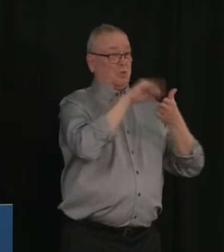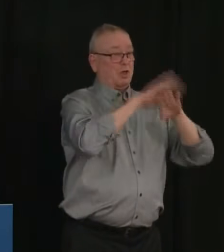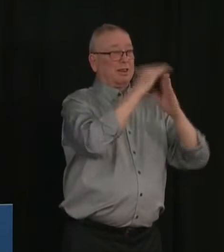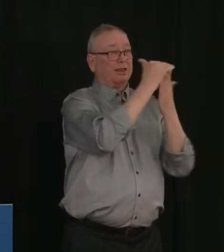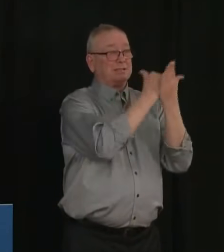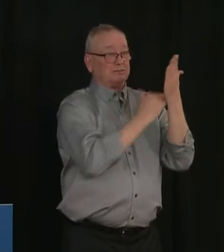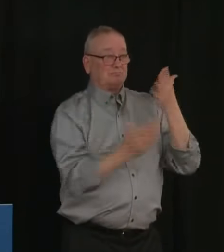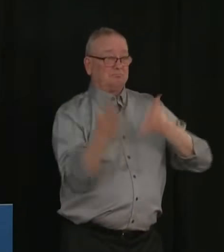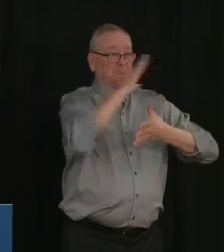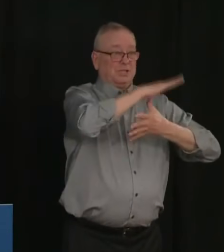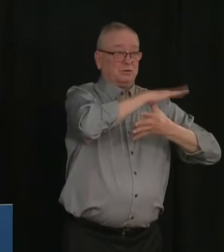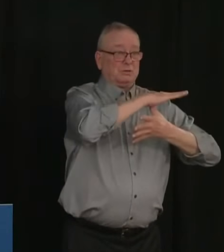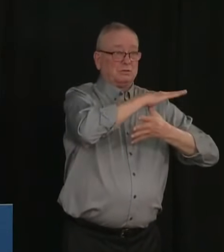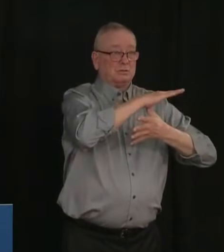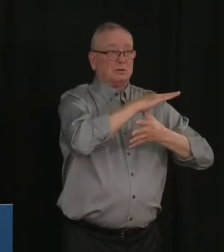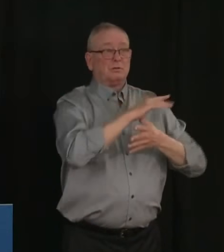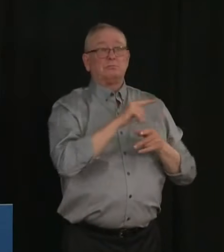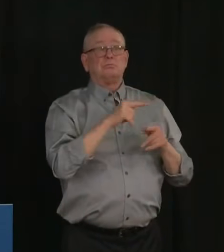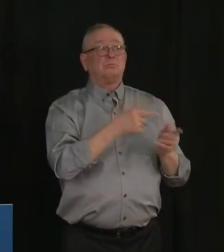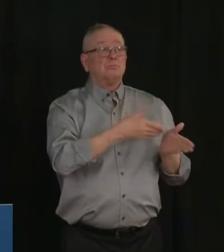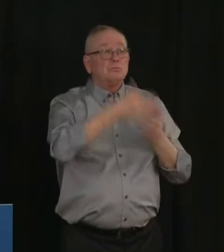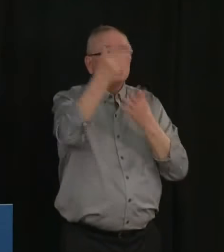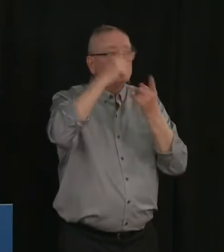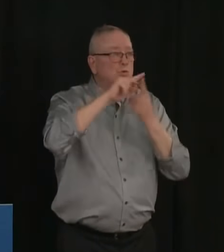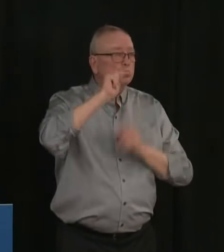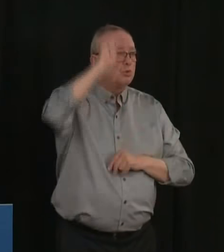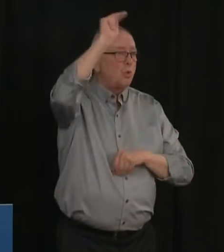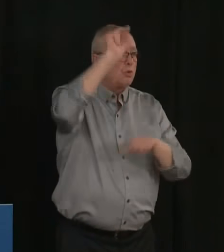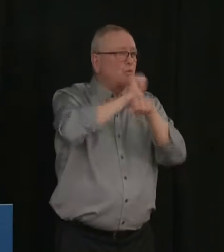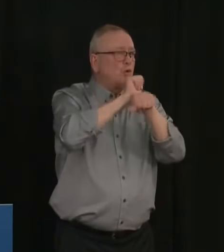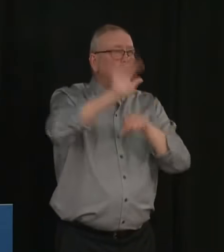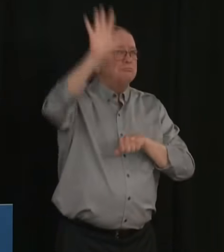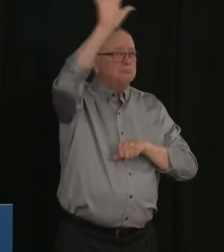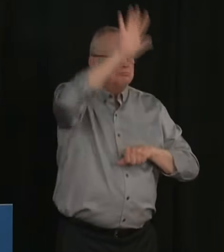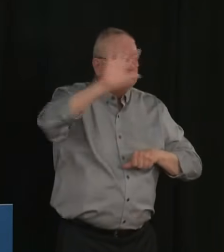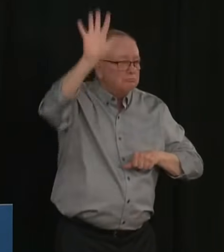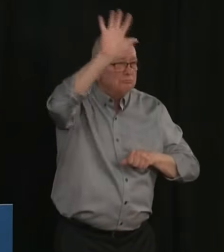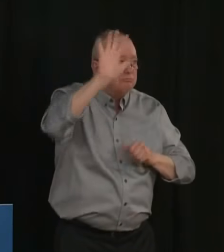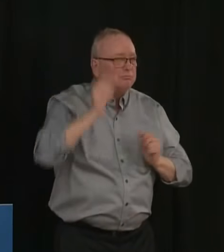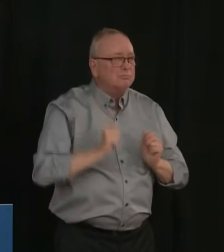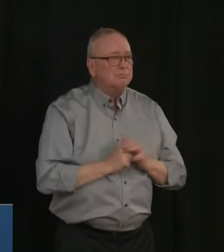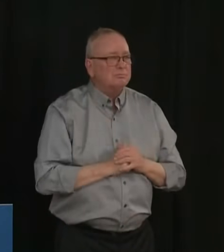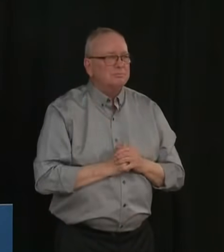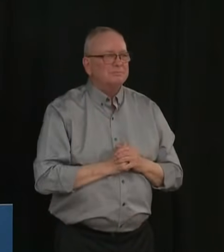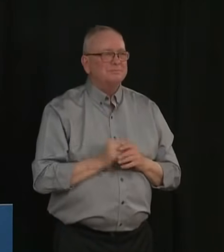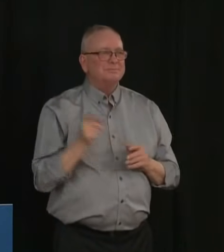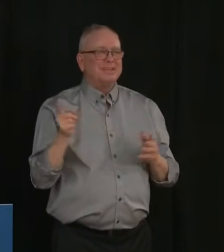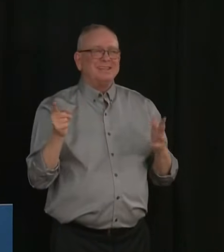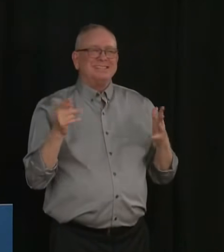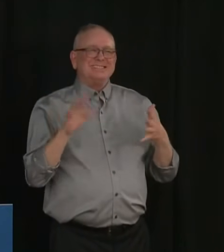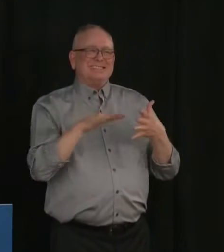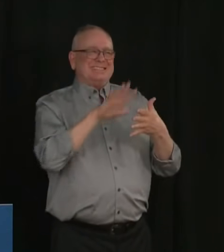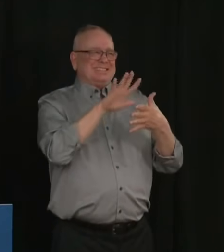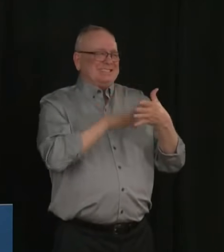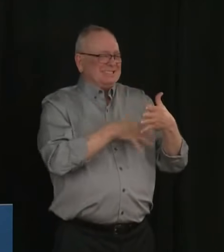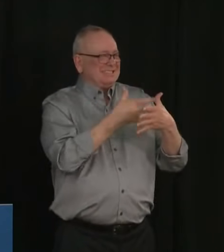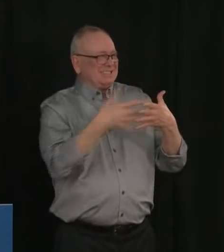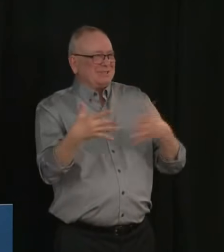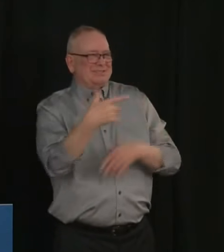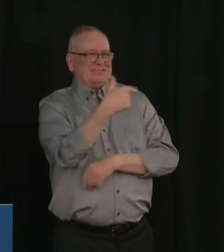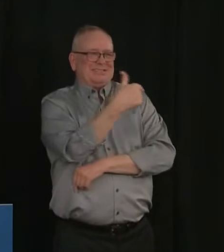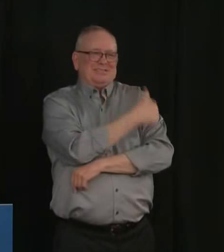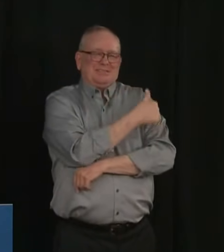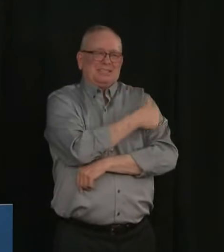up north, that type of thing. The sequencing of vaccine is always an extremely difficult decision, and of course, as